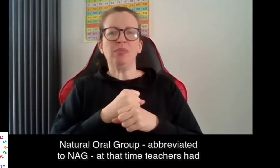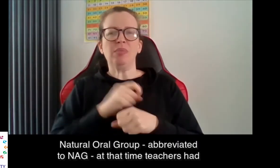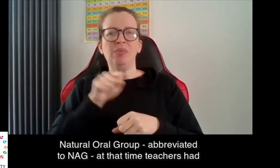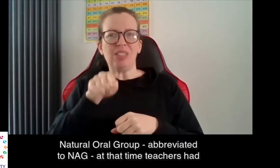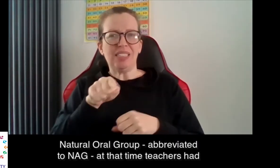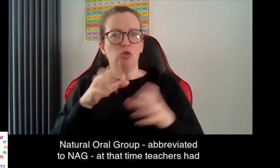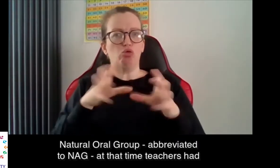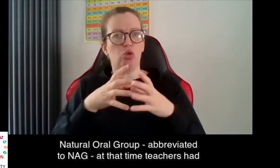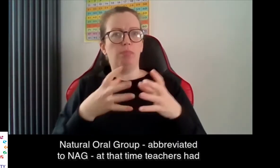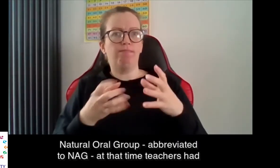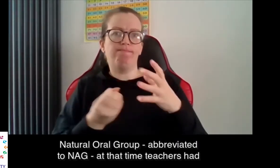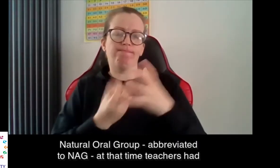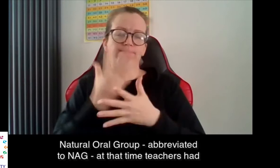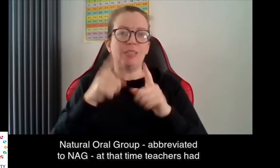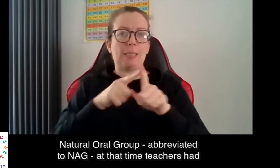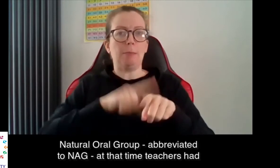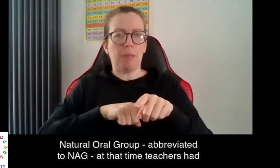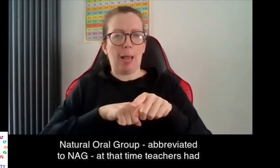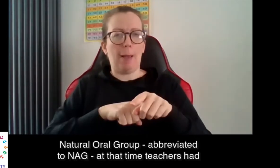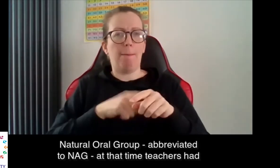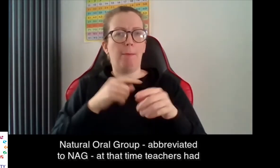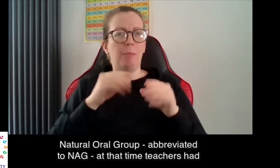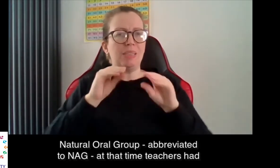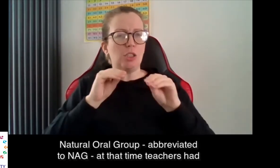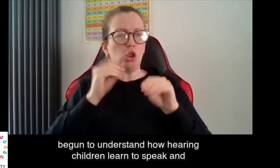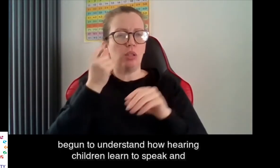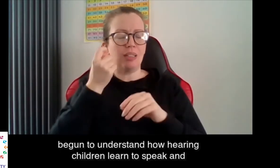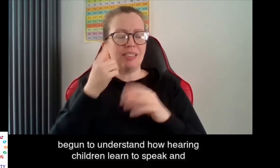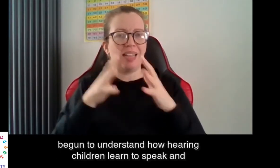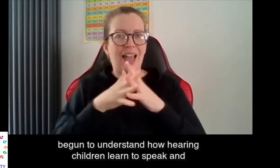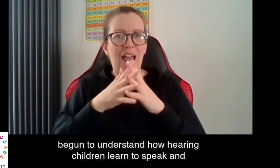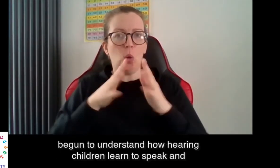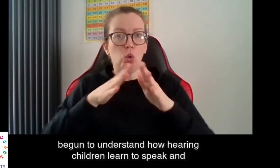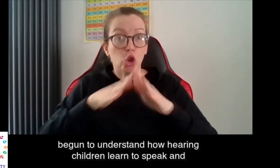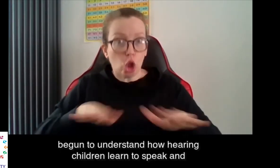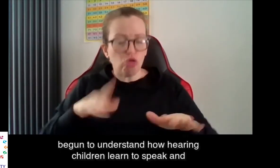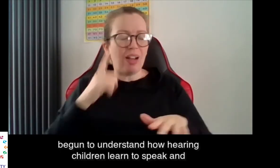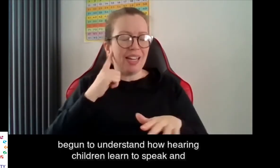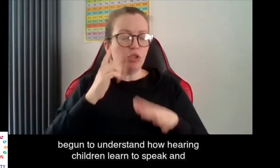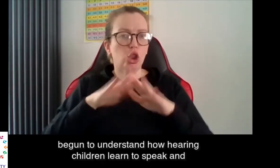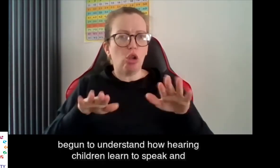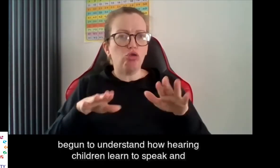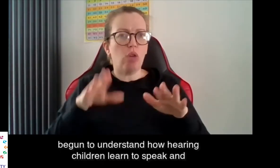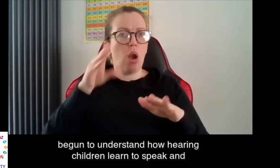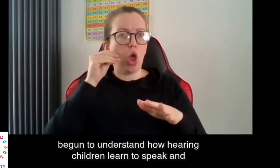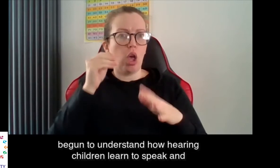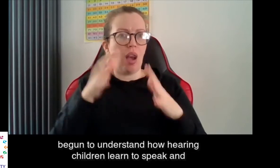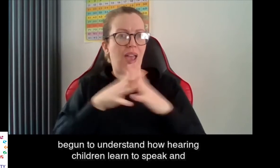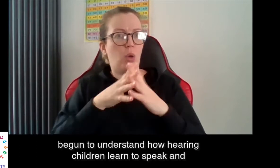NAG. At that time, teachers had begun to understand how hearing children learn to speak, and